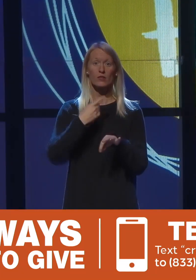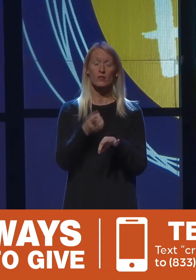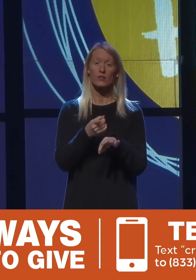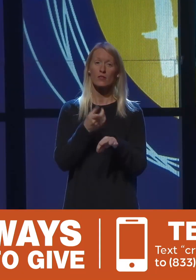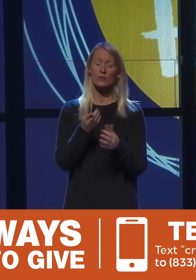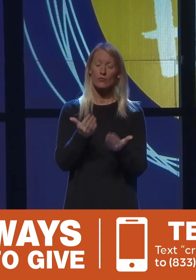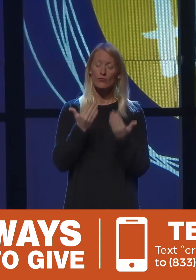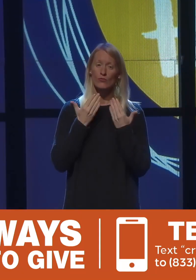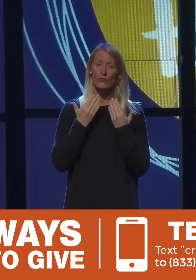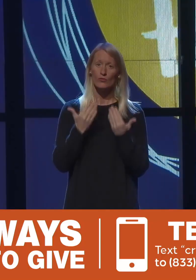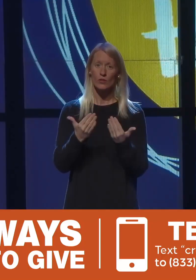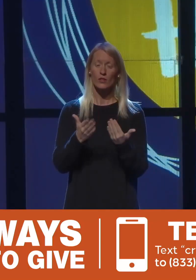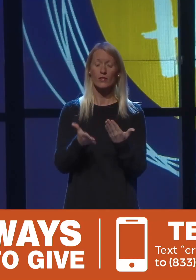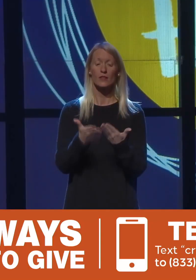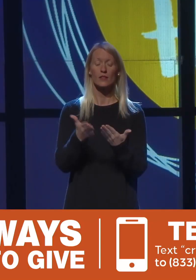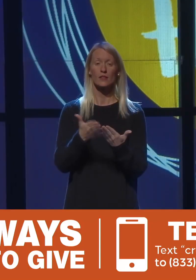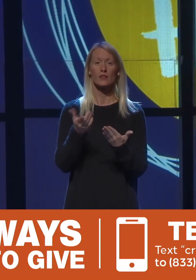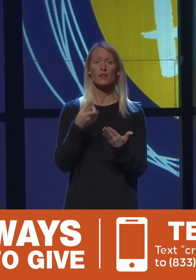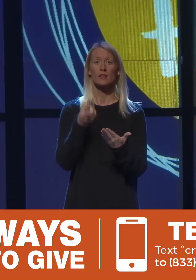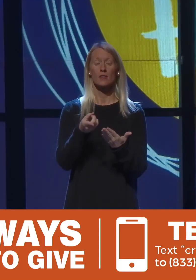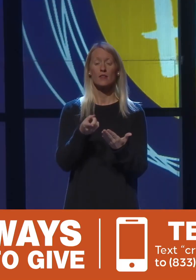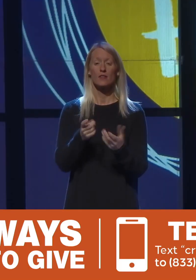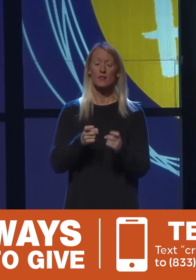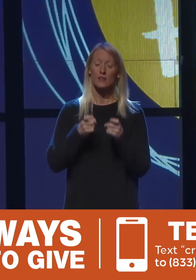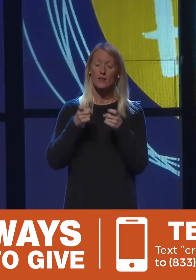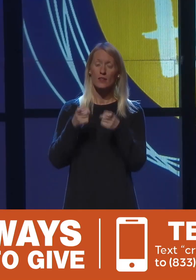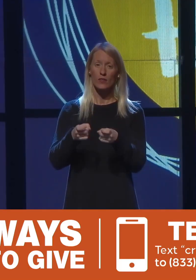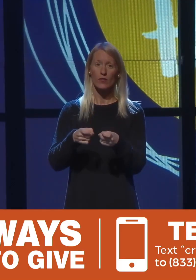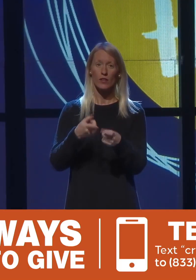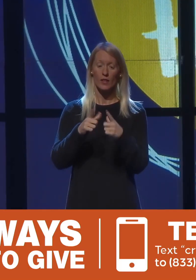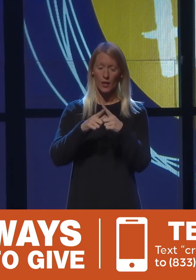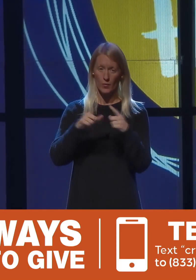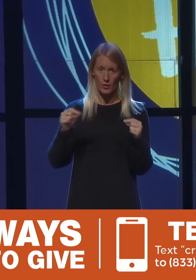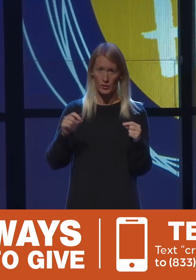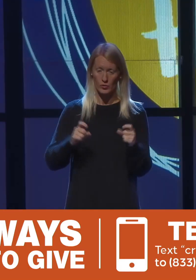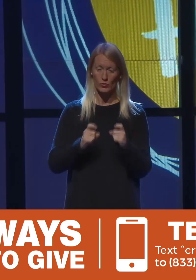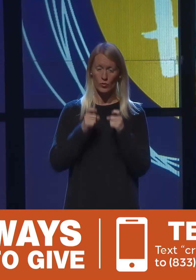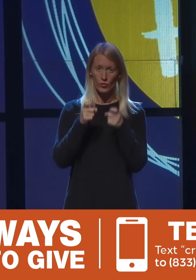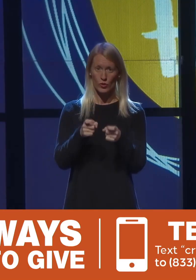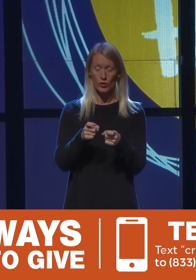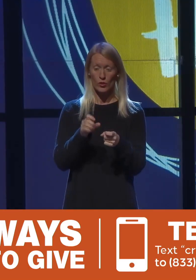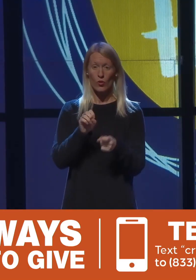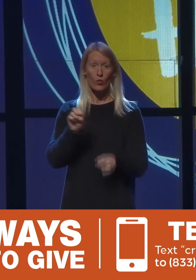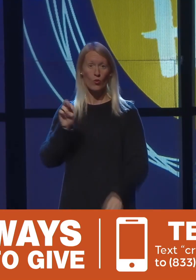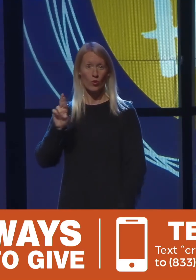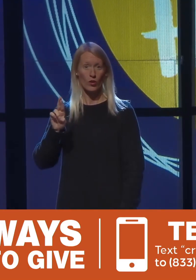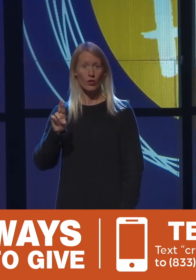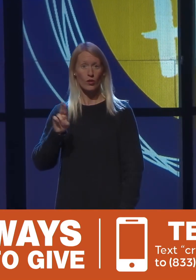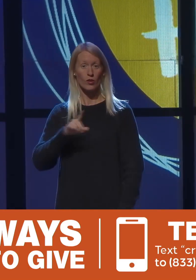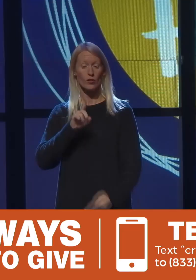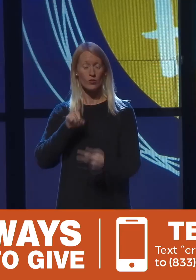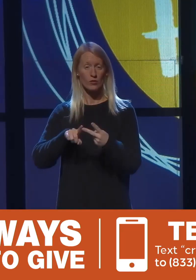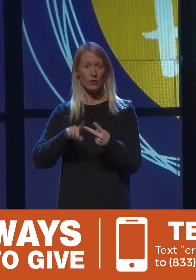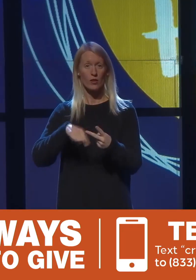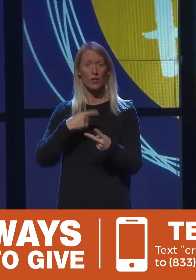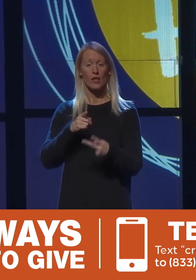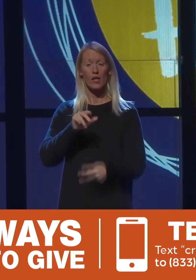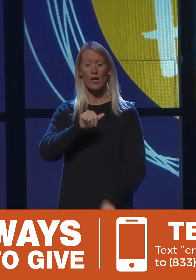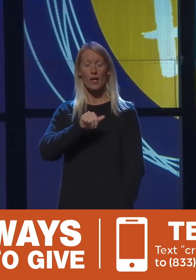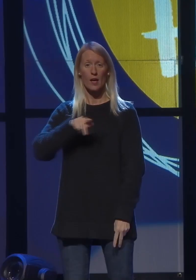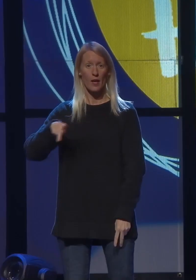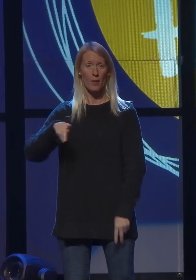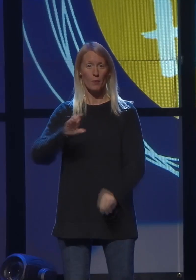as possible for you. So you can use the giving envelope to make a donation, or you can go through the app and